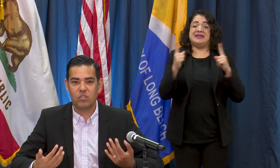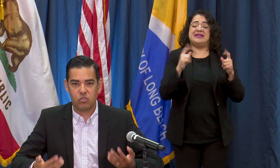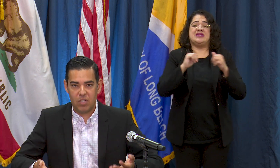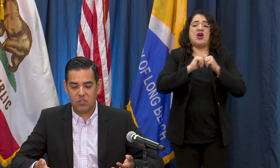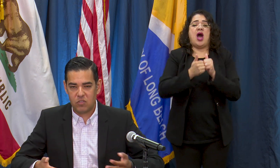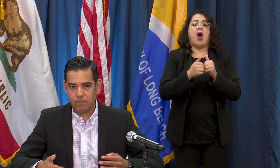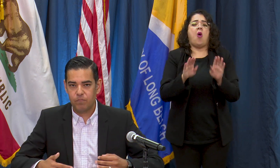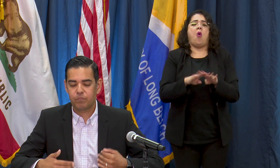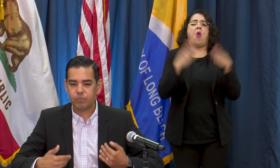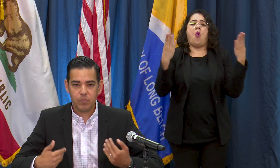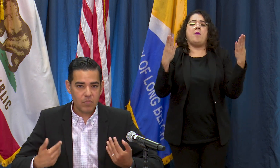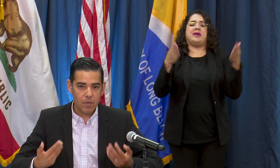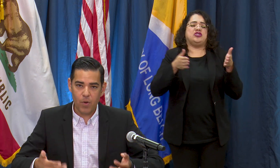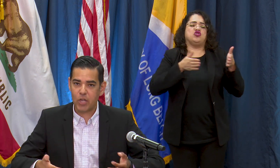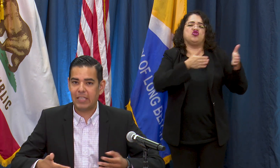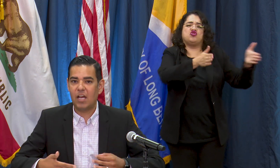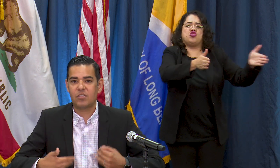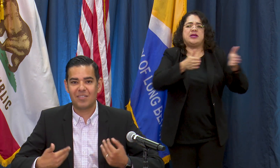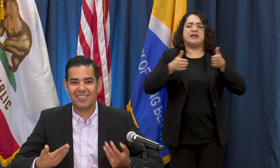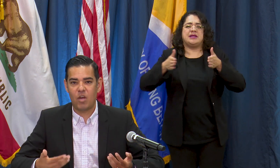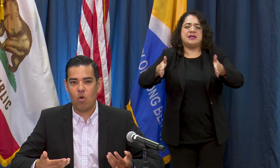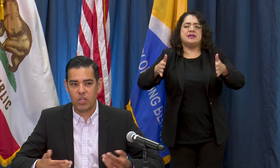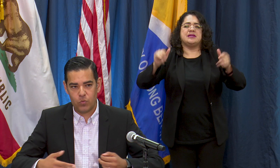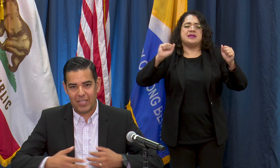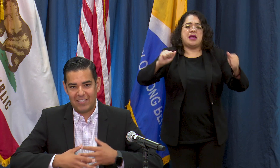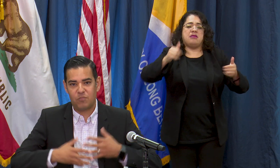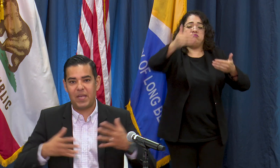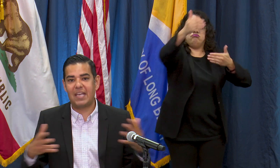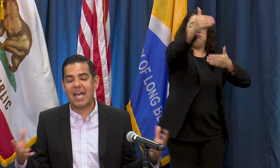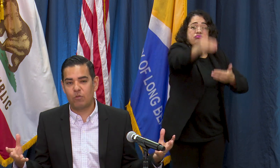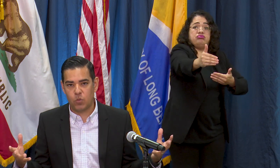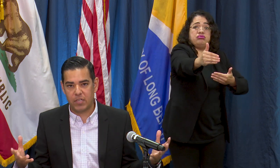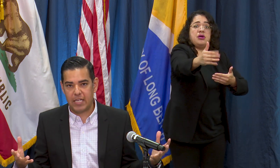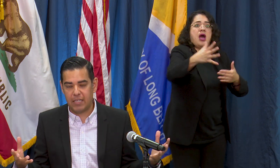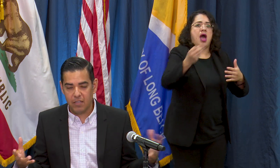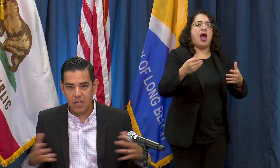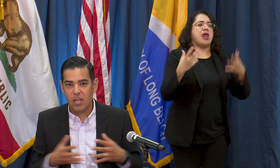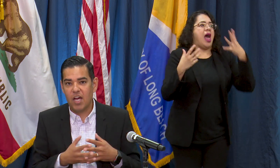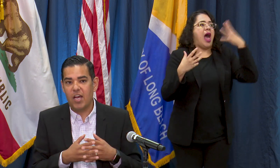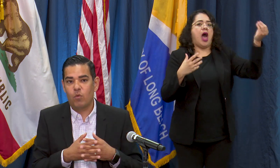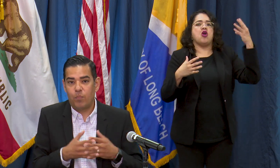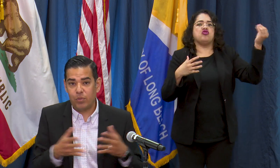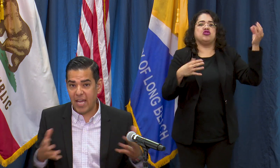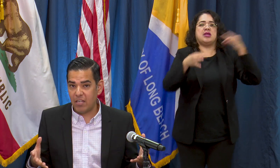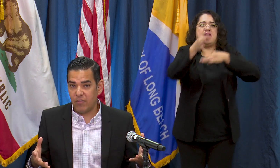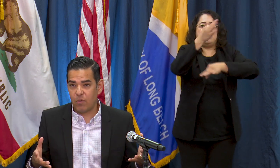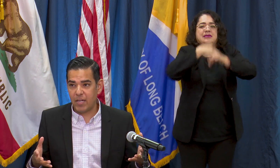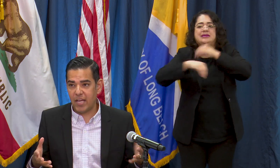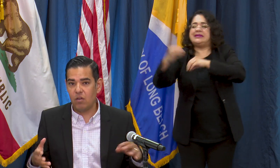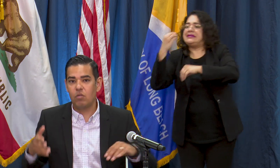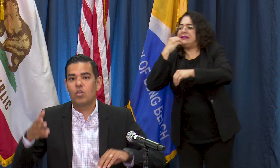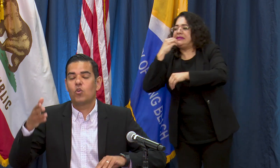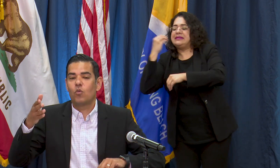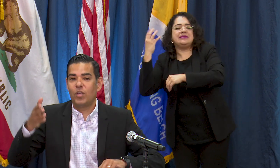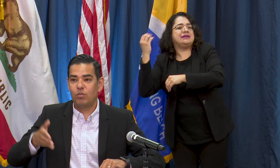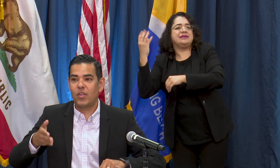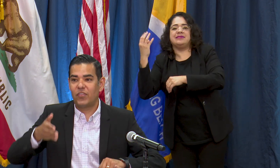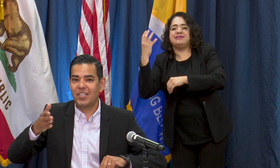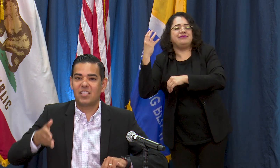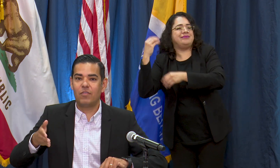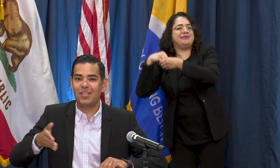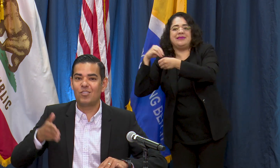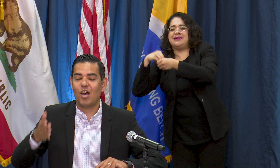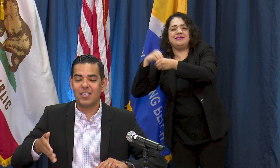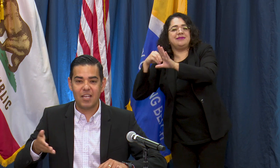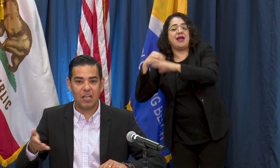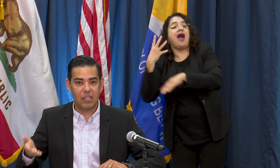of open streets, parking lots, sidewalks, where we can expand outdoor dining. And we're planning on that right now. We do know that